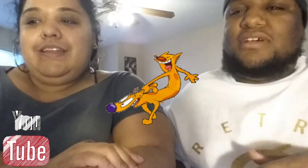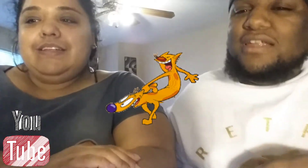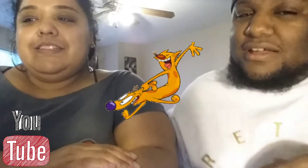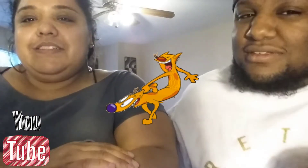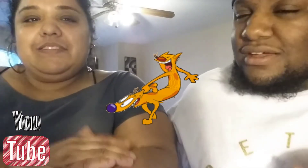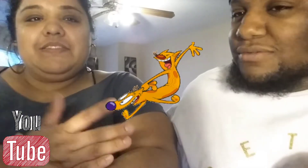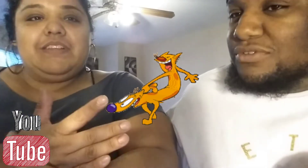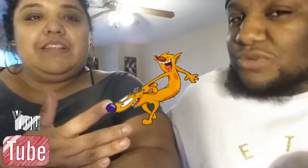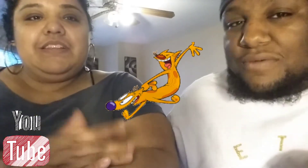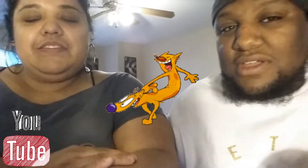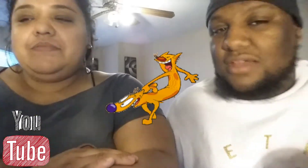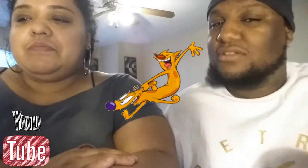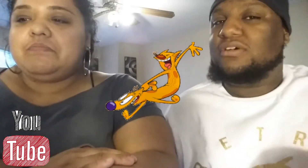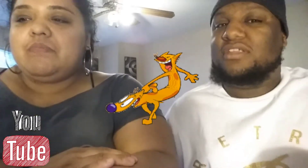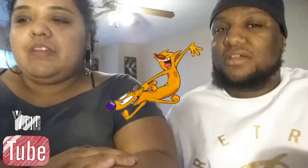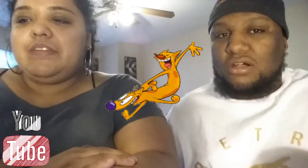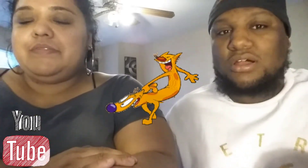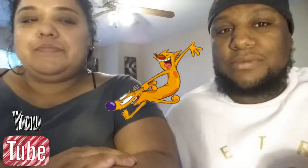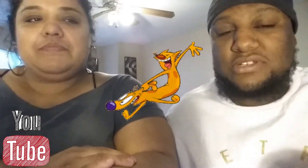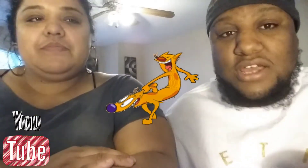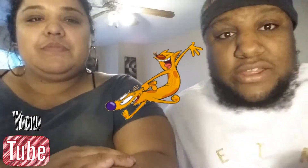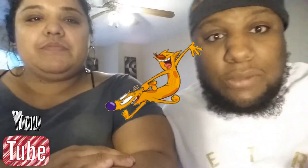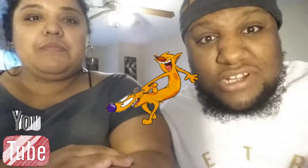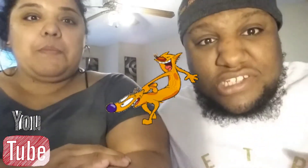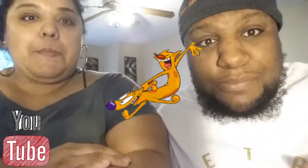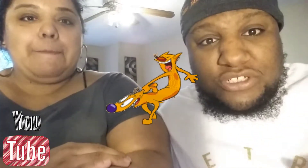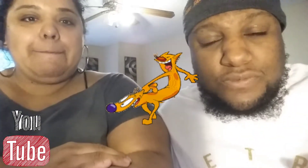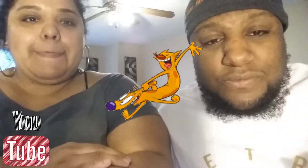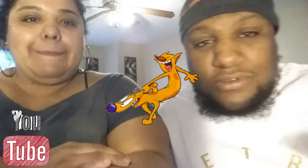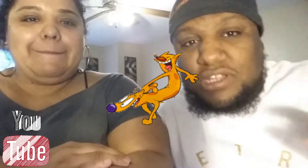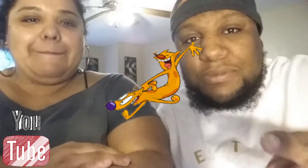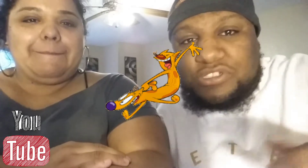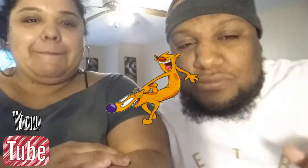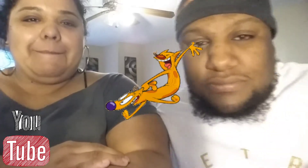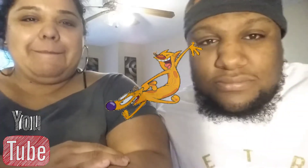I like that. We do have a cat and dog, and they are our babies. Y'all want to see a picture of them? Look at the picture.